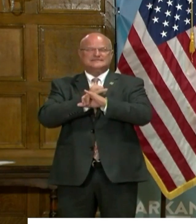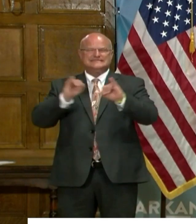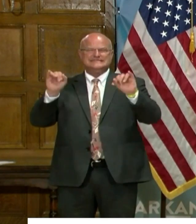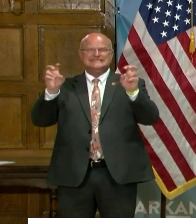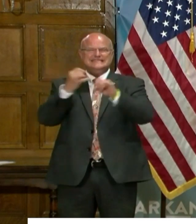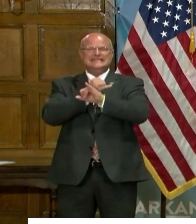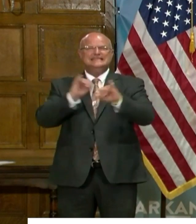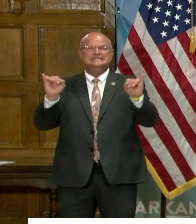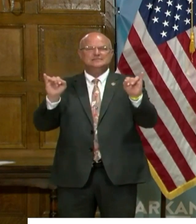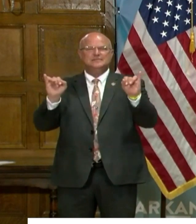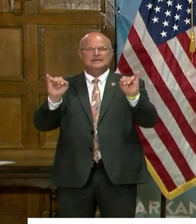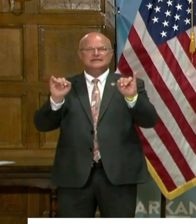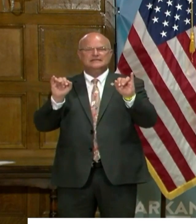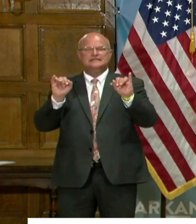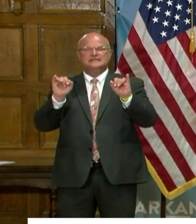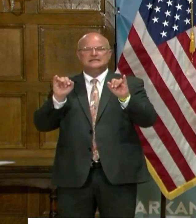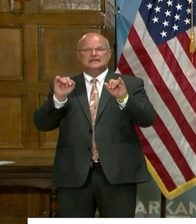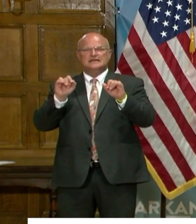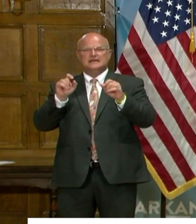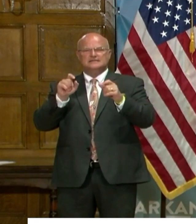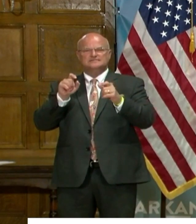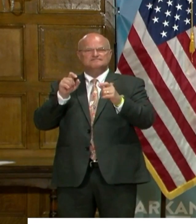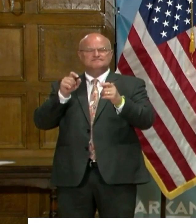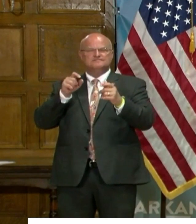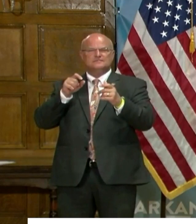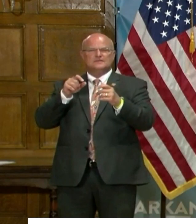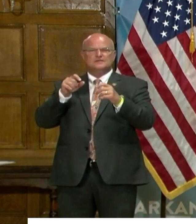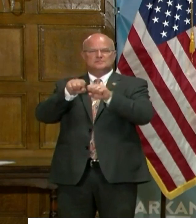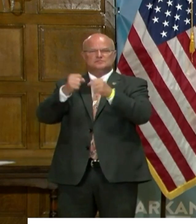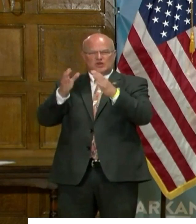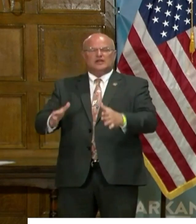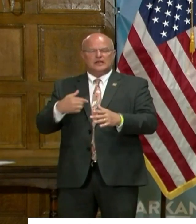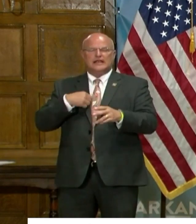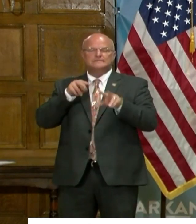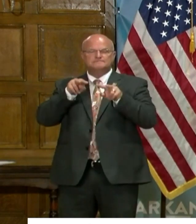independent penetrator,